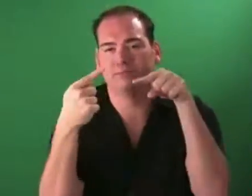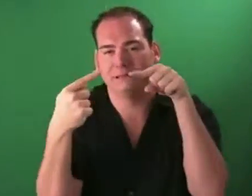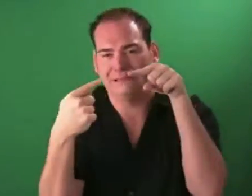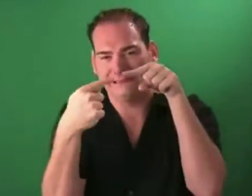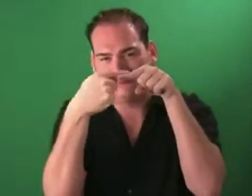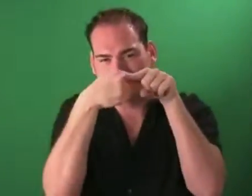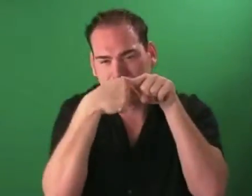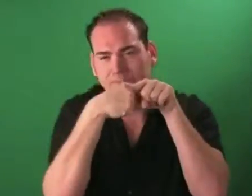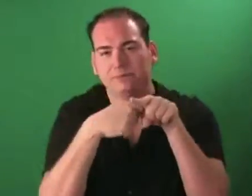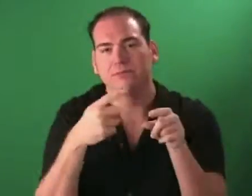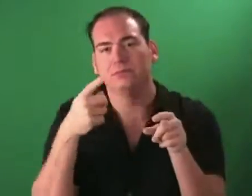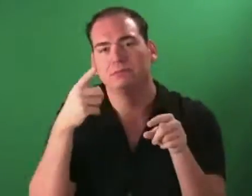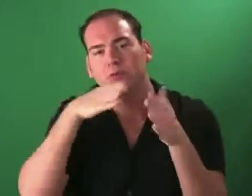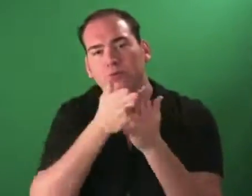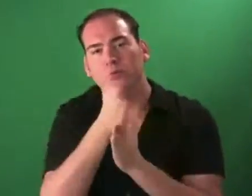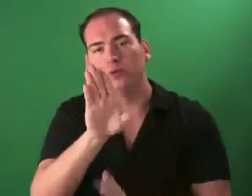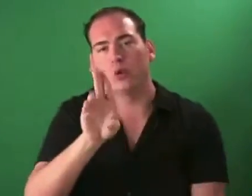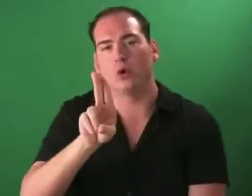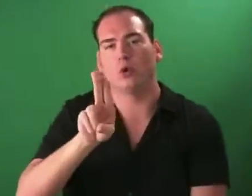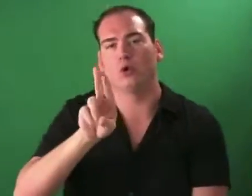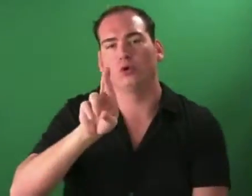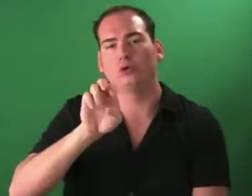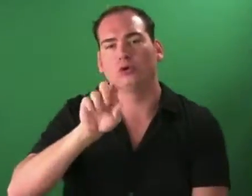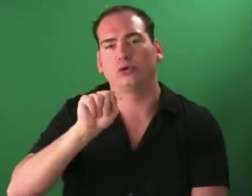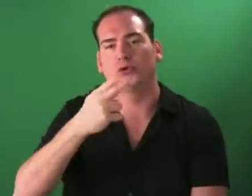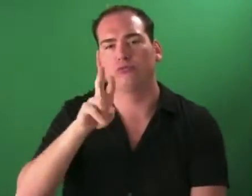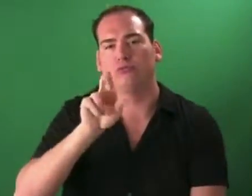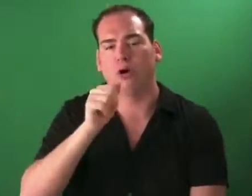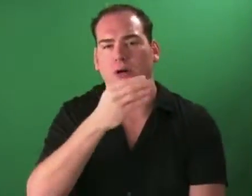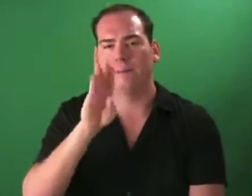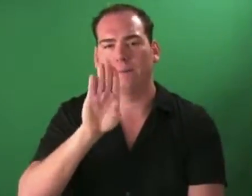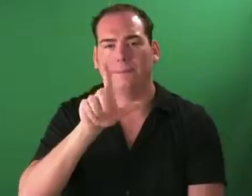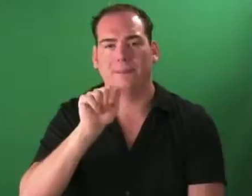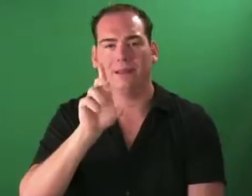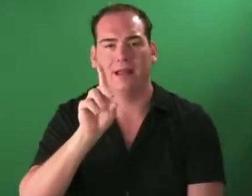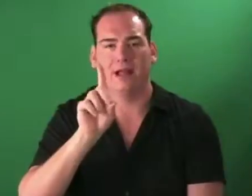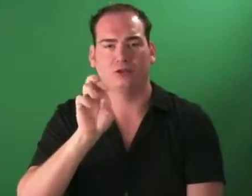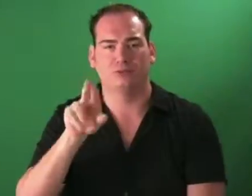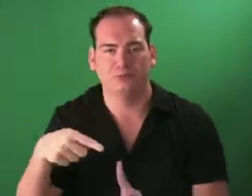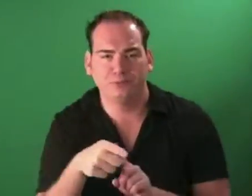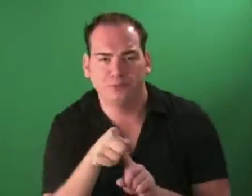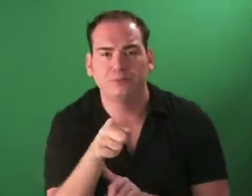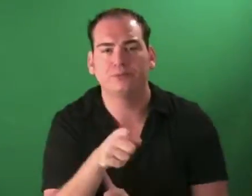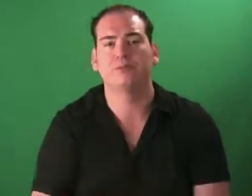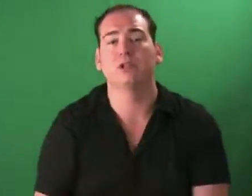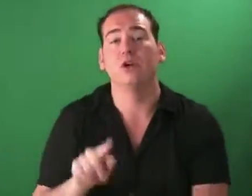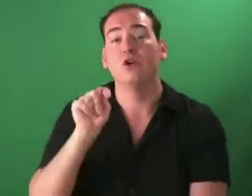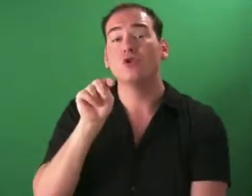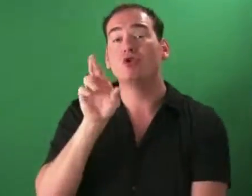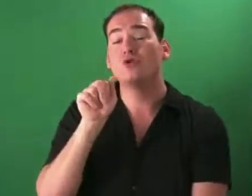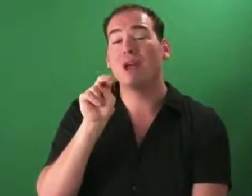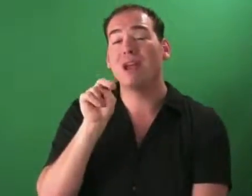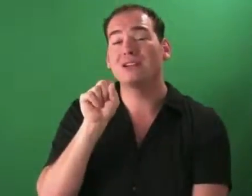your doctor can use. One of these is putting a endoscope needle through the